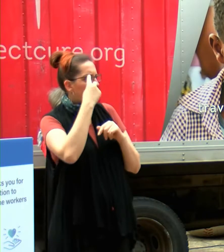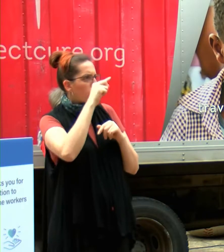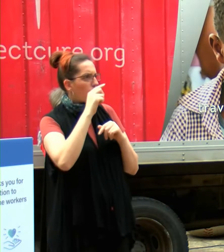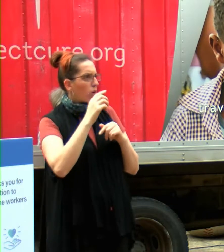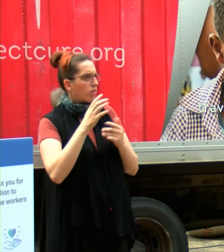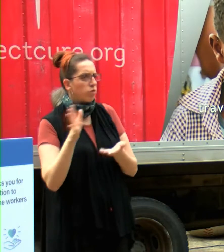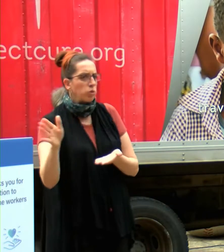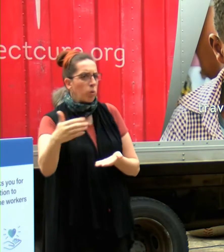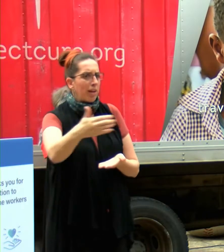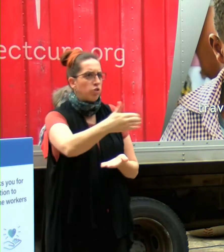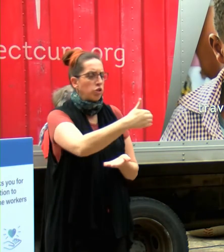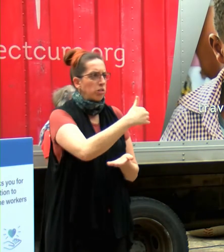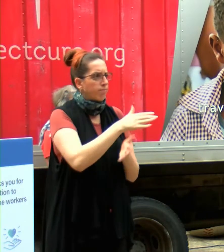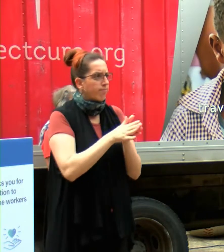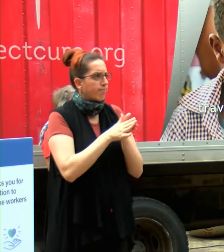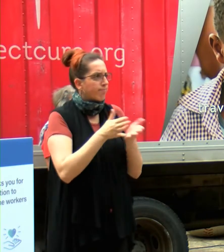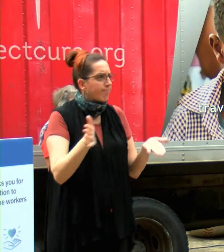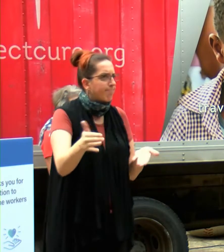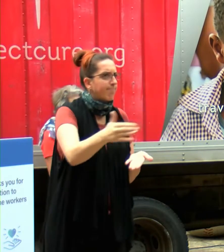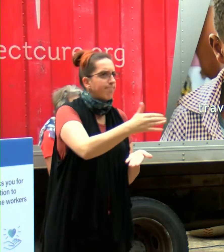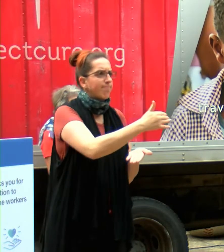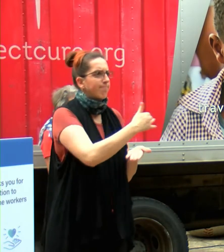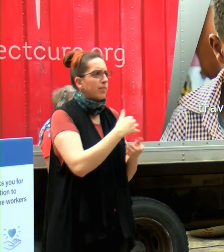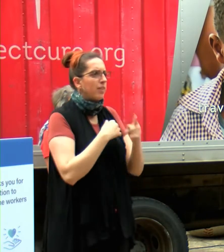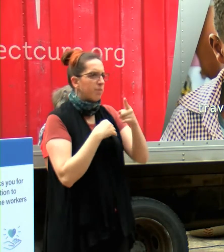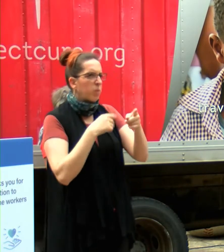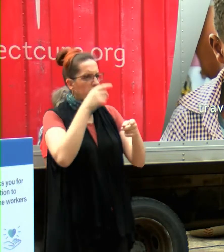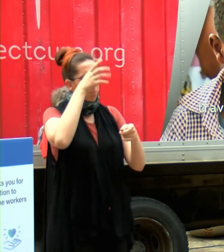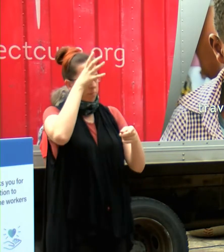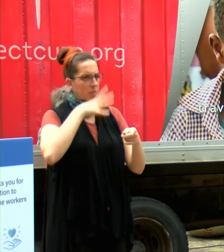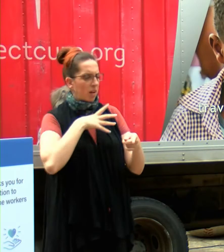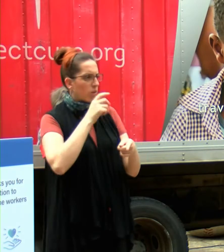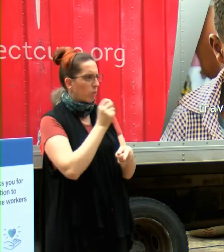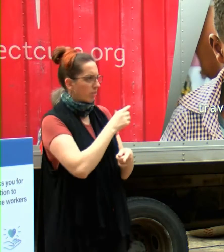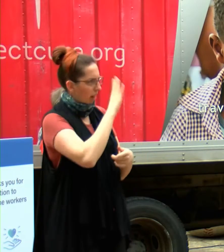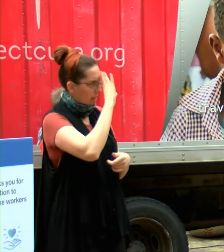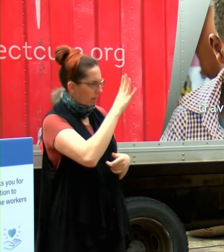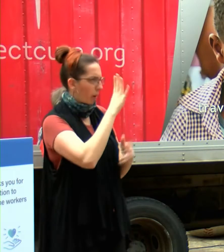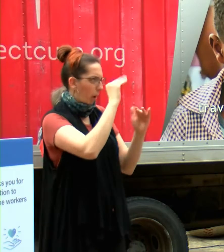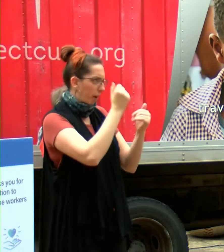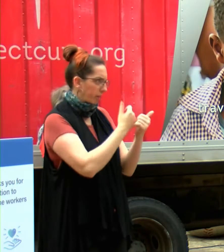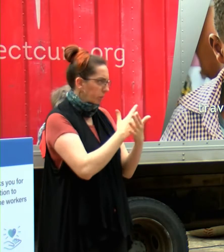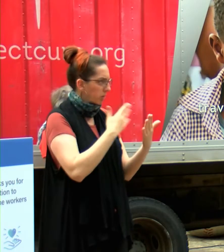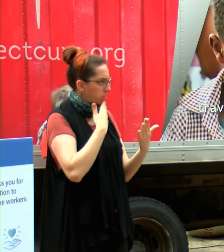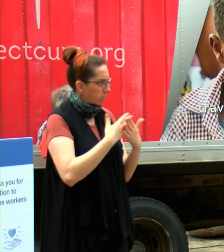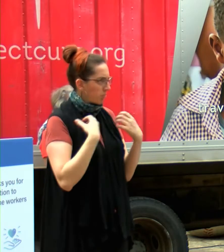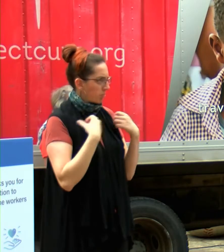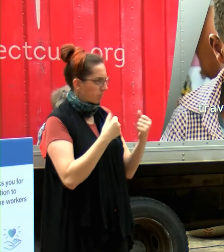Hello.